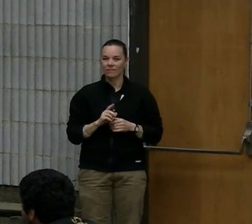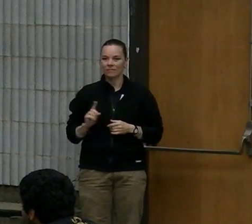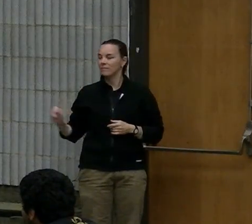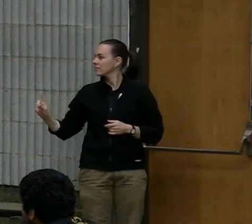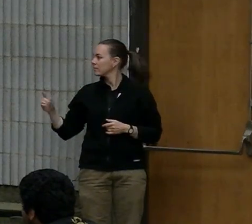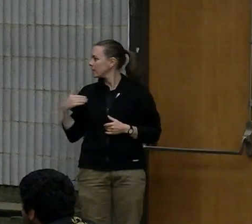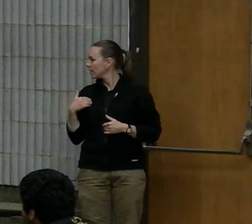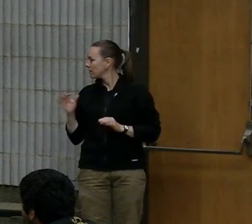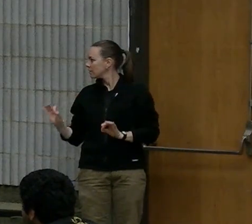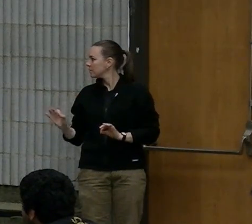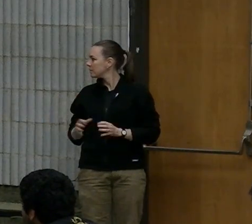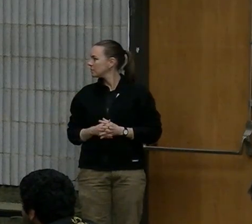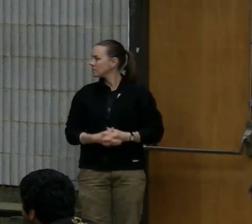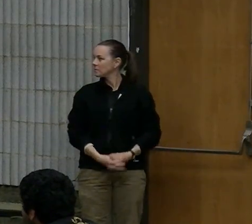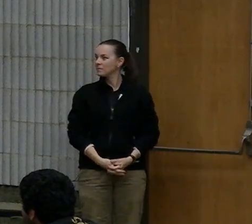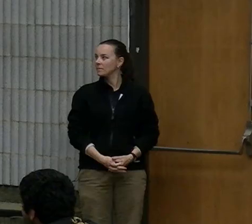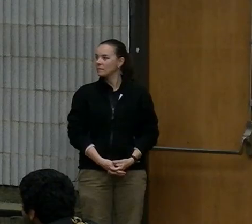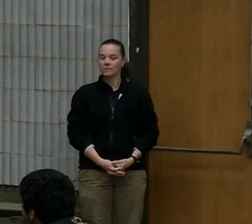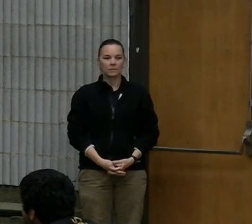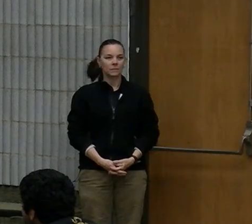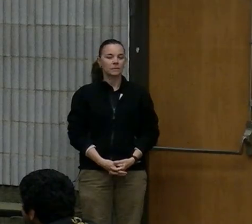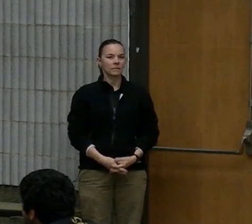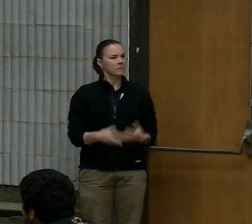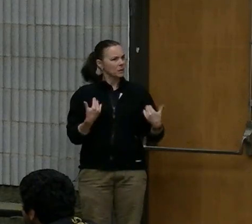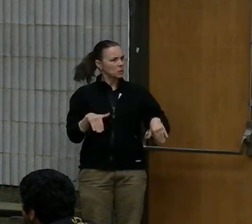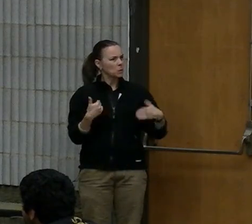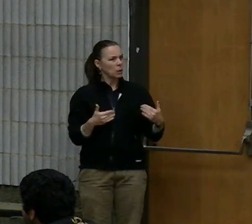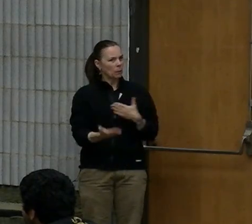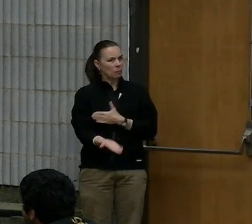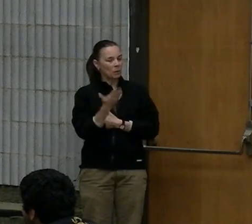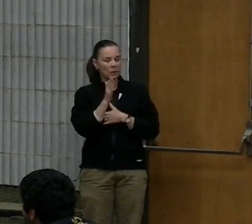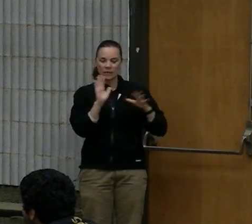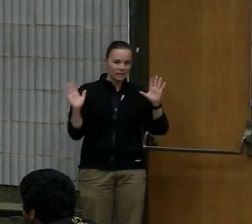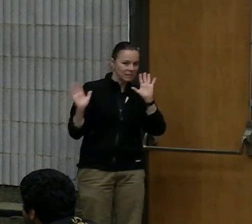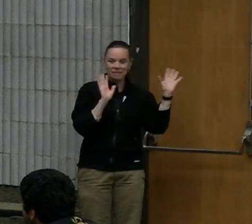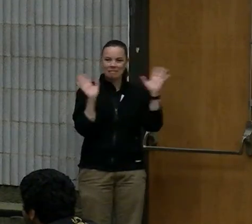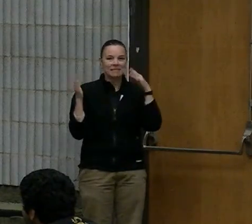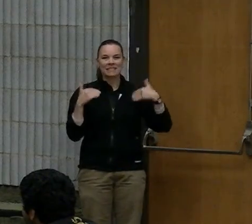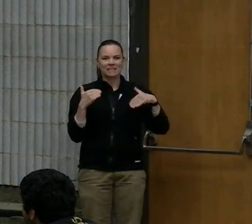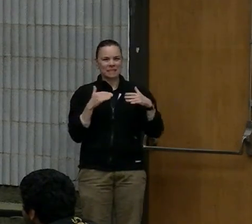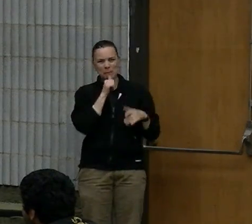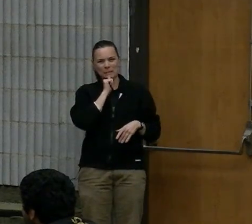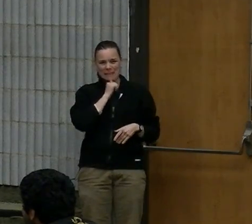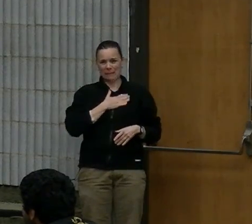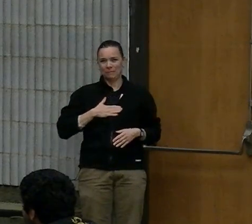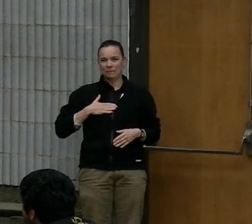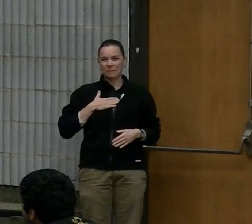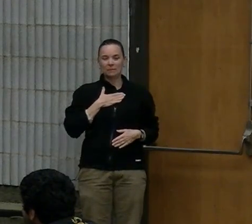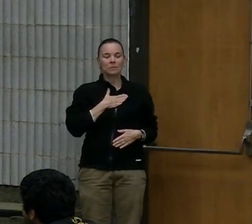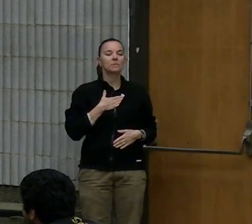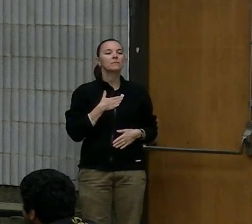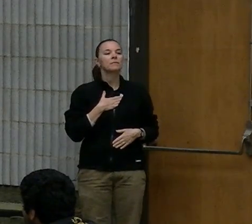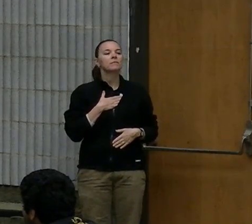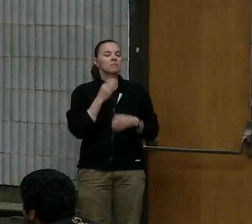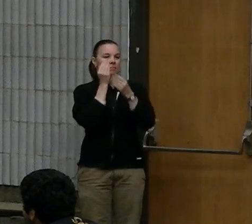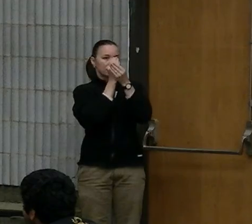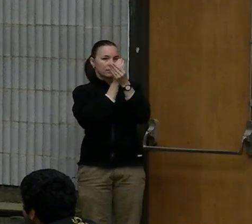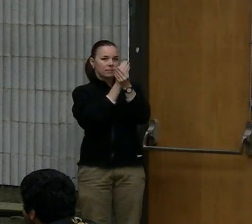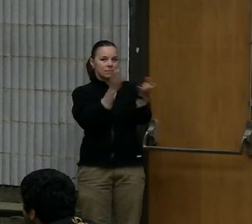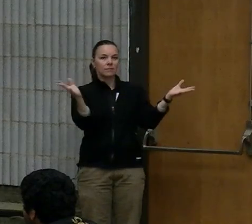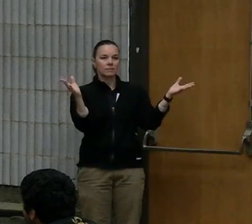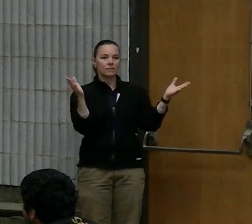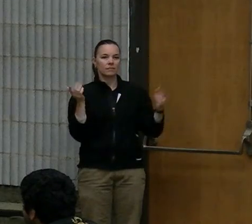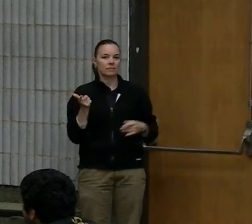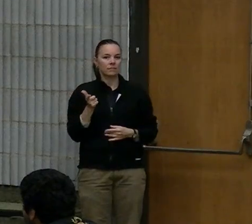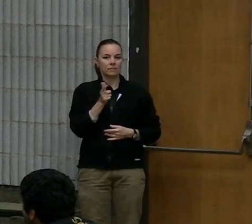I have it. Okay. It's been an interesting morning, so just bear with us. So anyway, I'm going to kind of